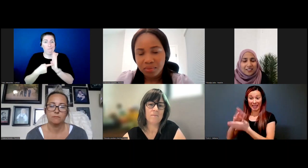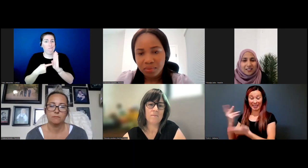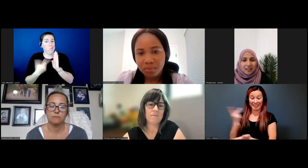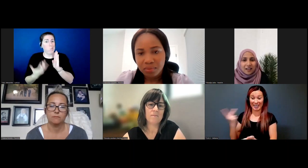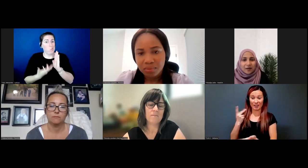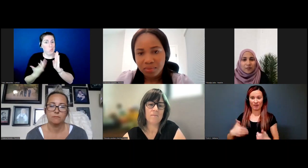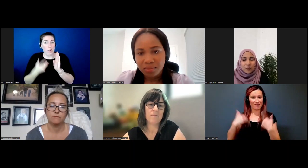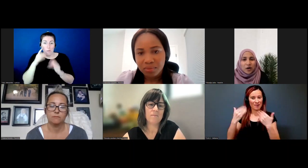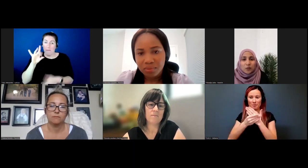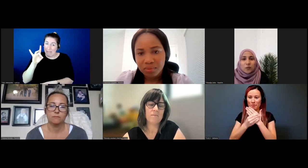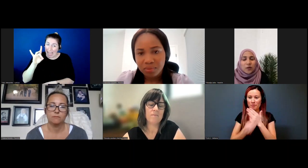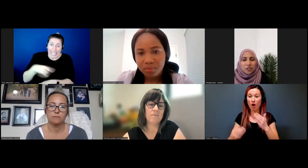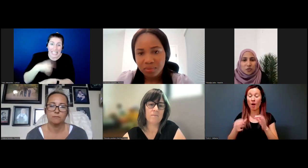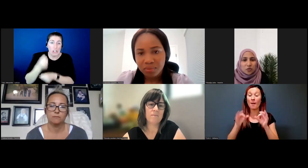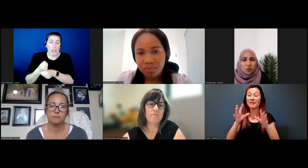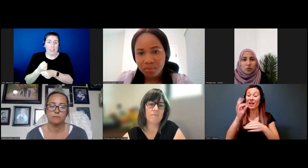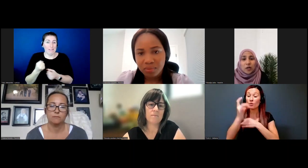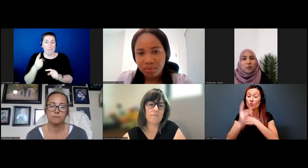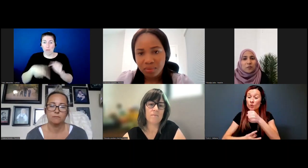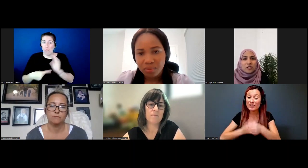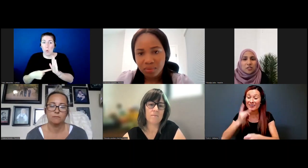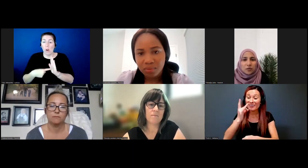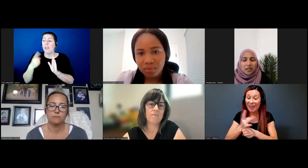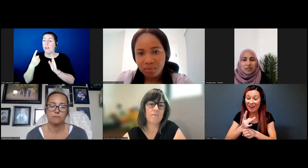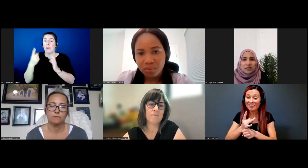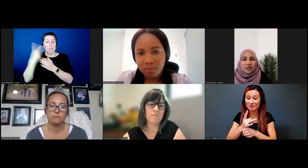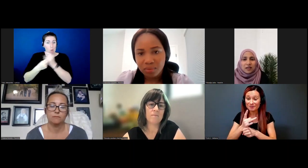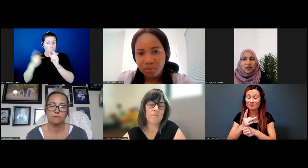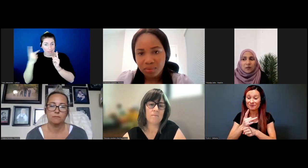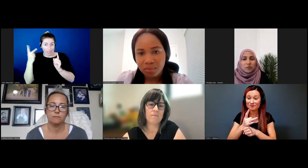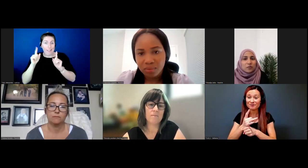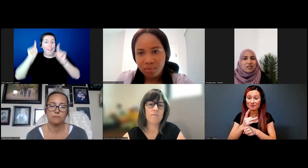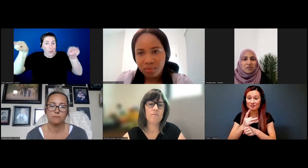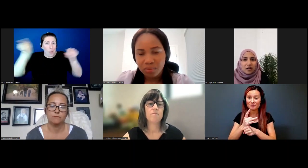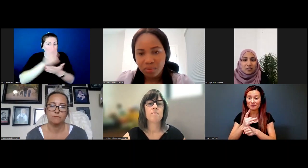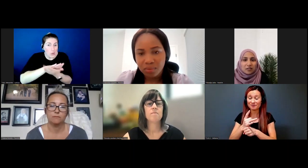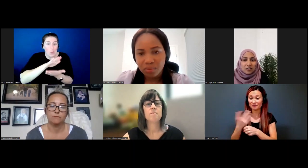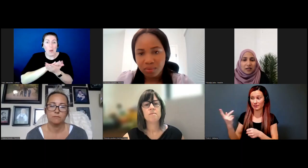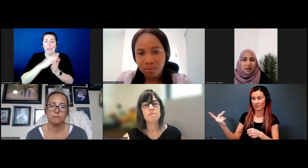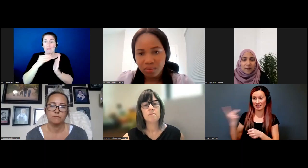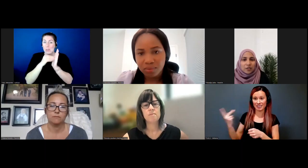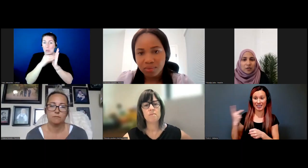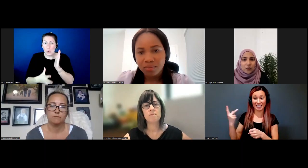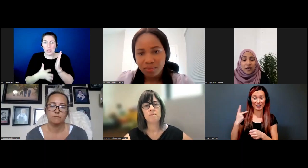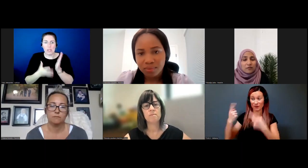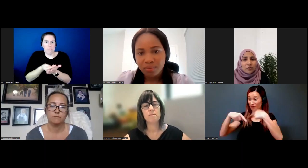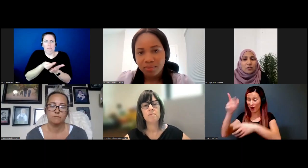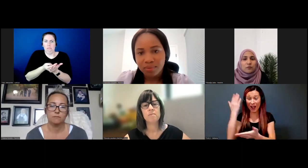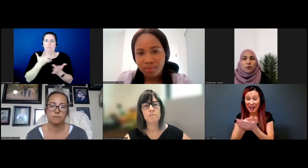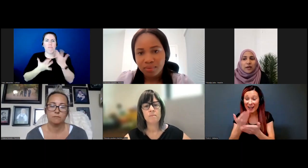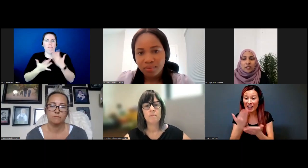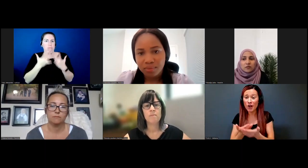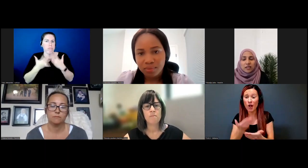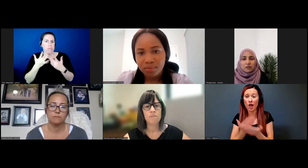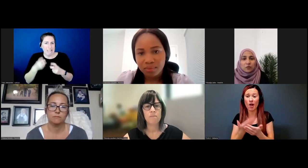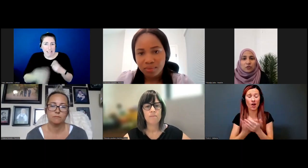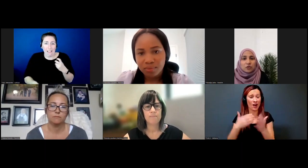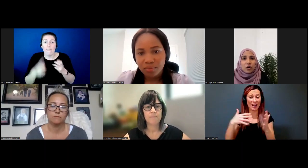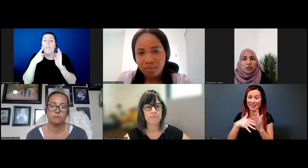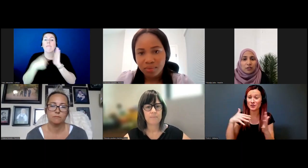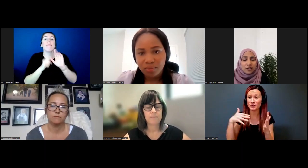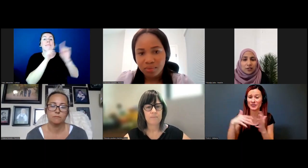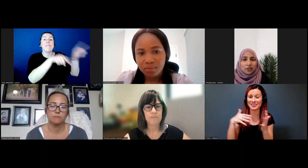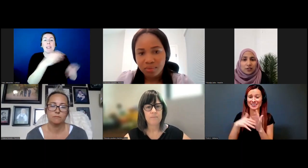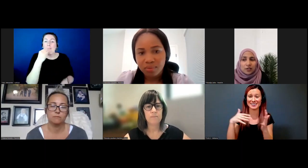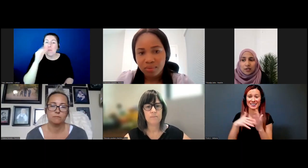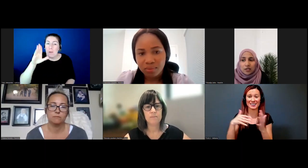years. While we went to school, while we were students, we really struggled. We have used food banks, we have used